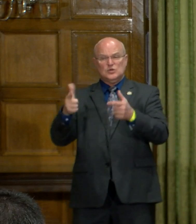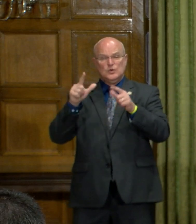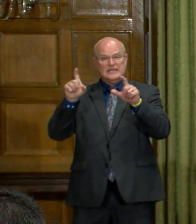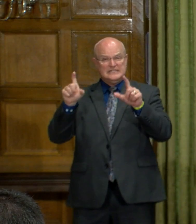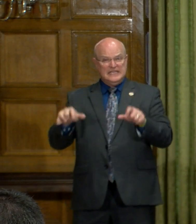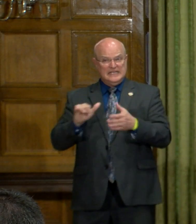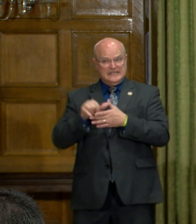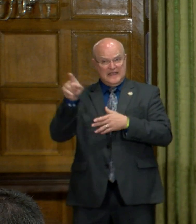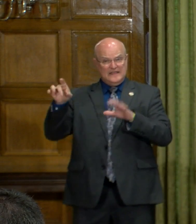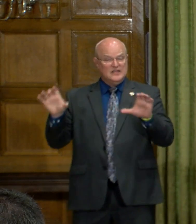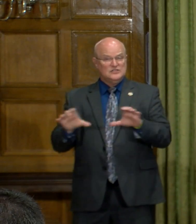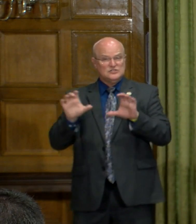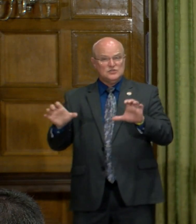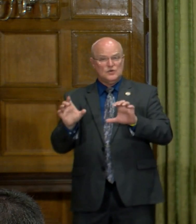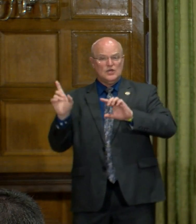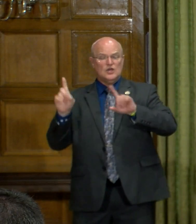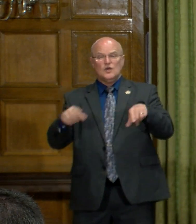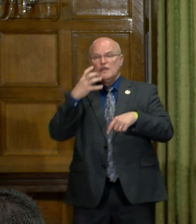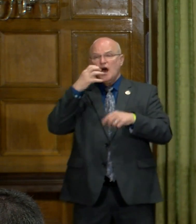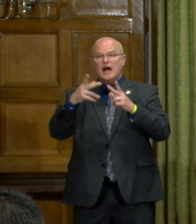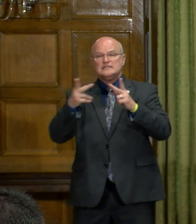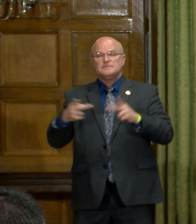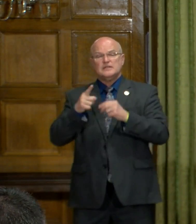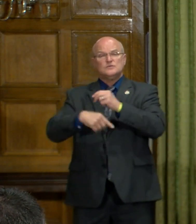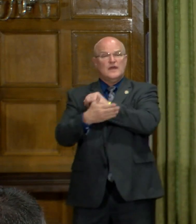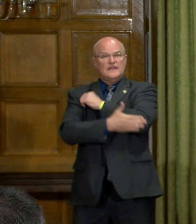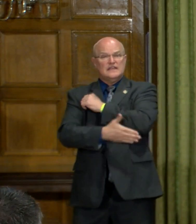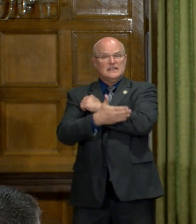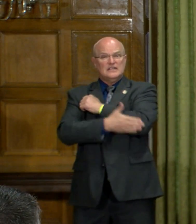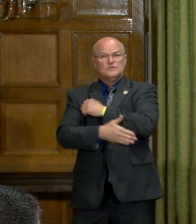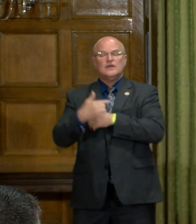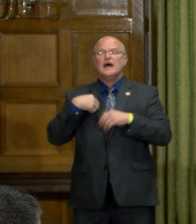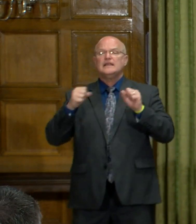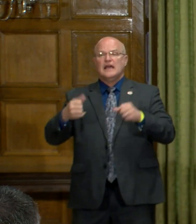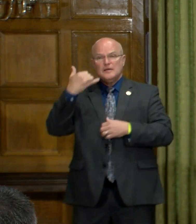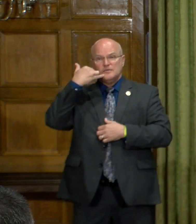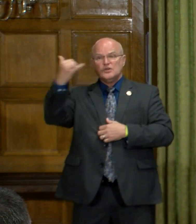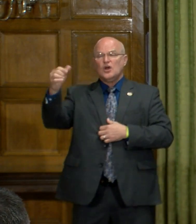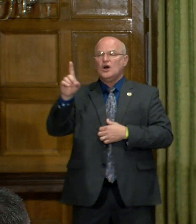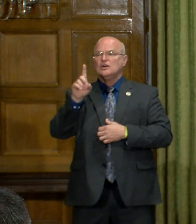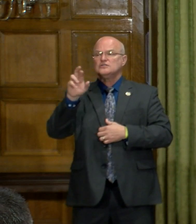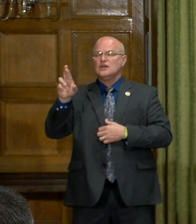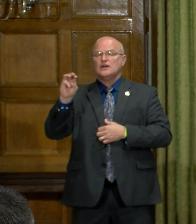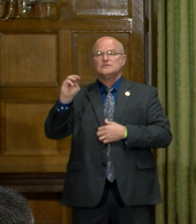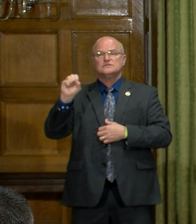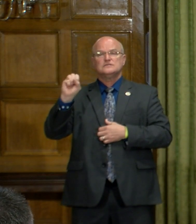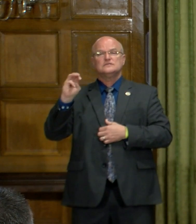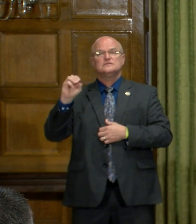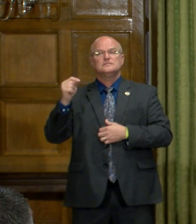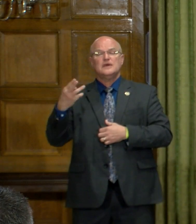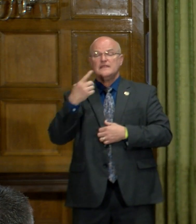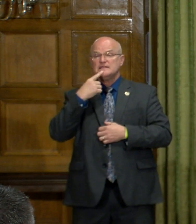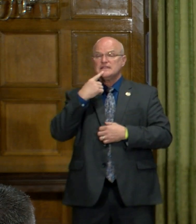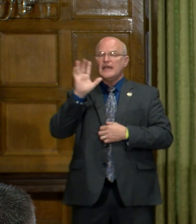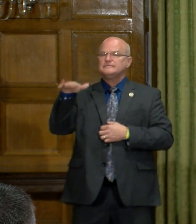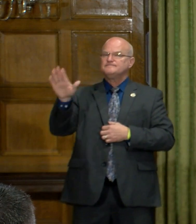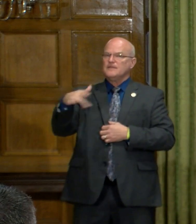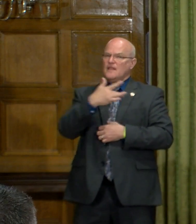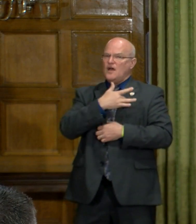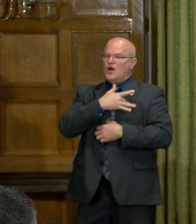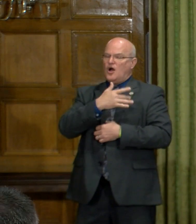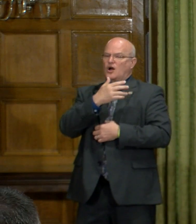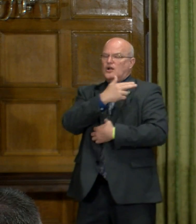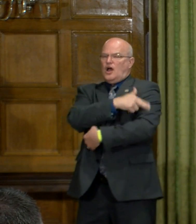is producing, going to the hot spots around the country. And I was able to call Dr. Smith and say the Heart Hospital